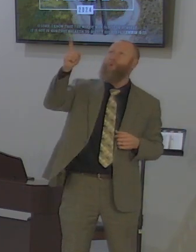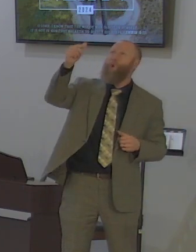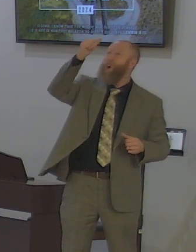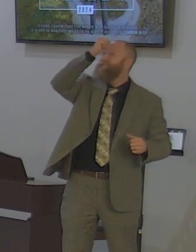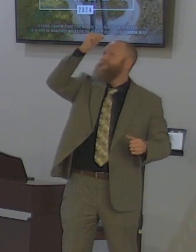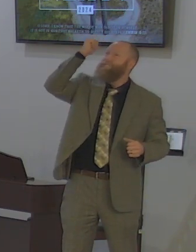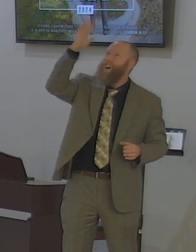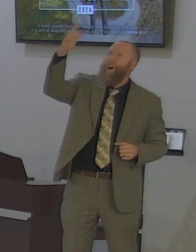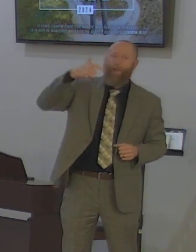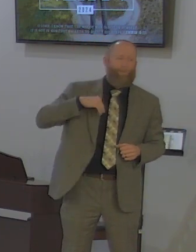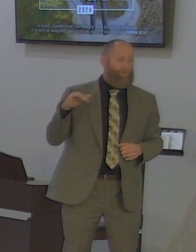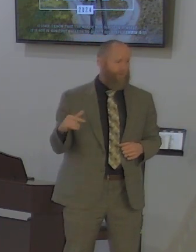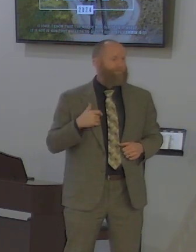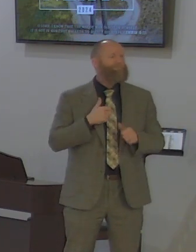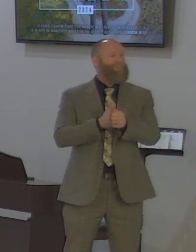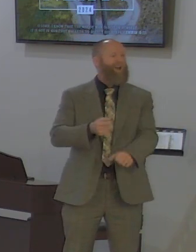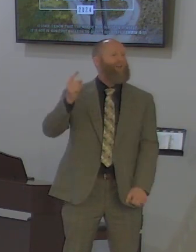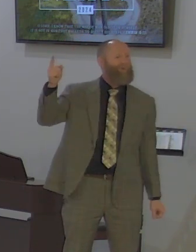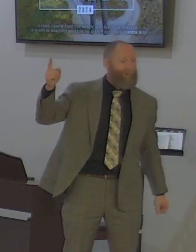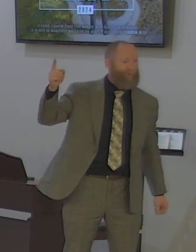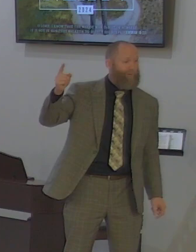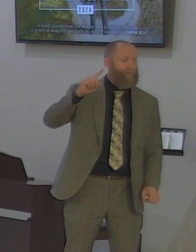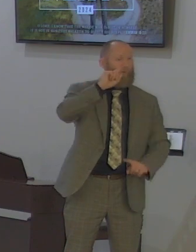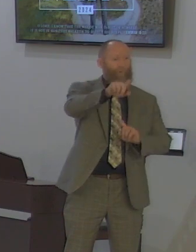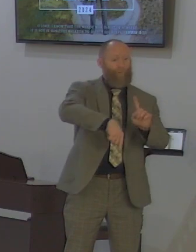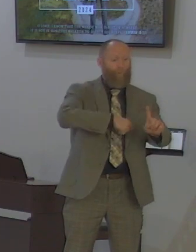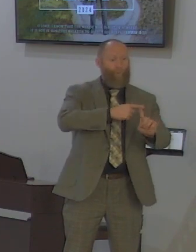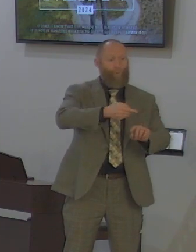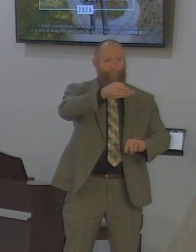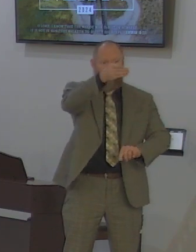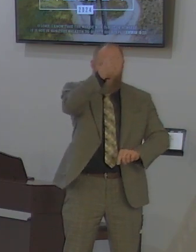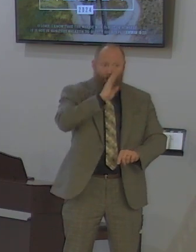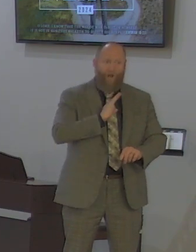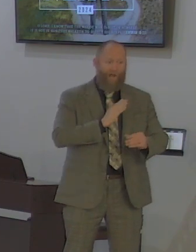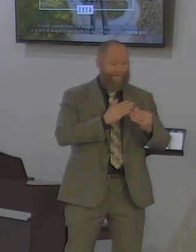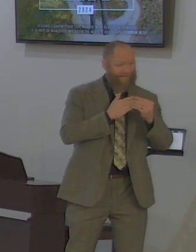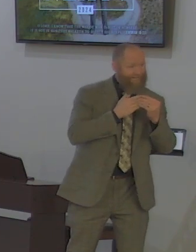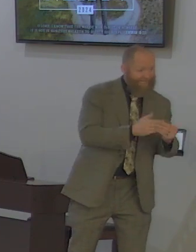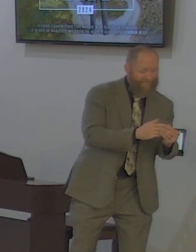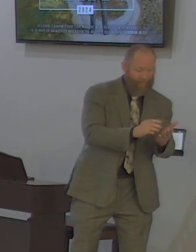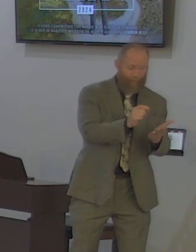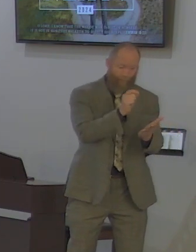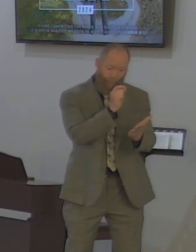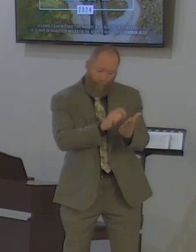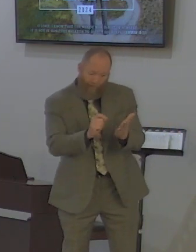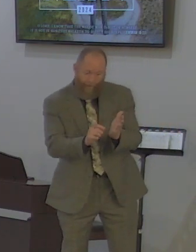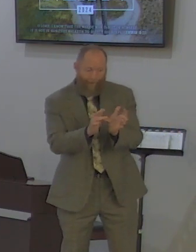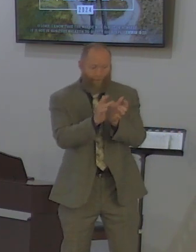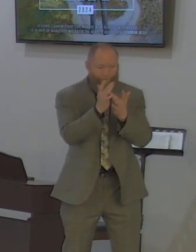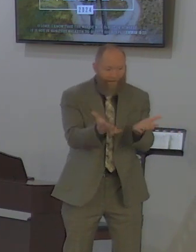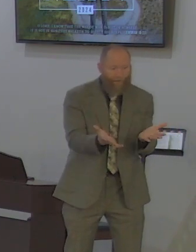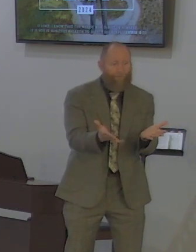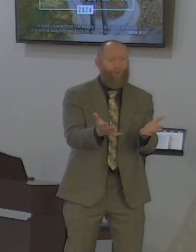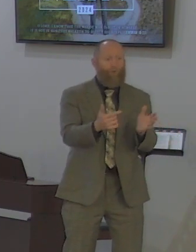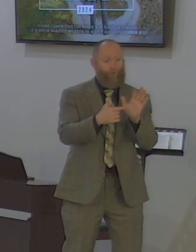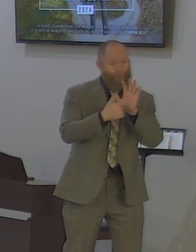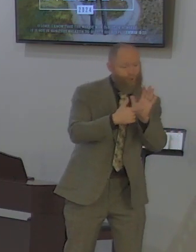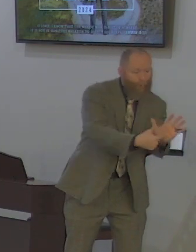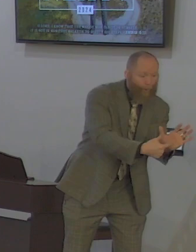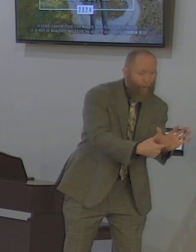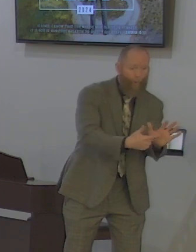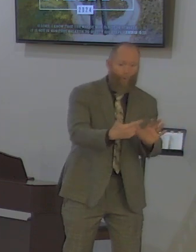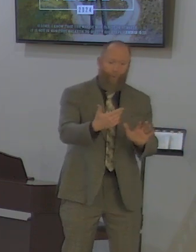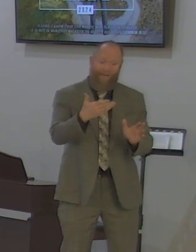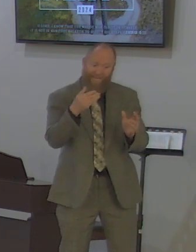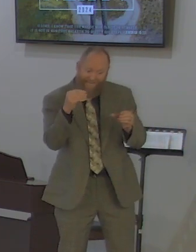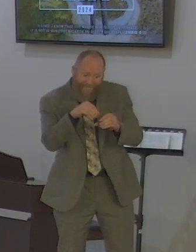every condition. Can I tell you this? When God directs it, when God writes it in the Word of God, when God leads into it through the Word of God by